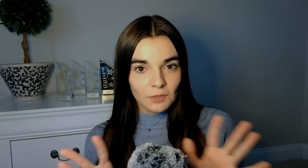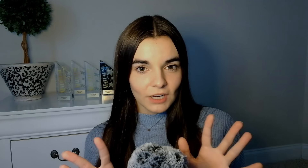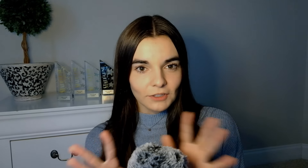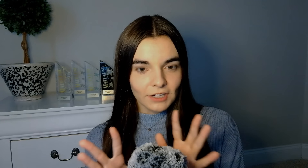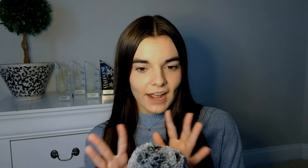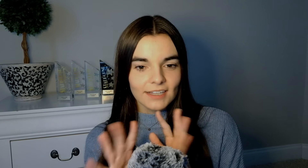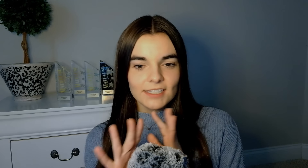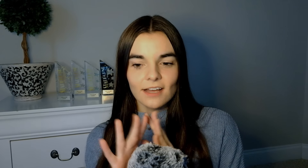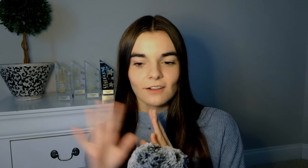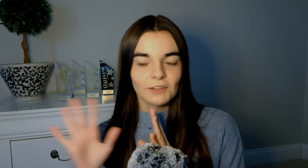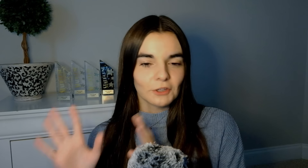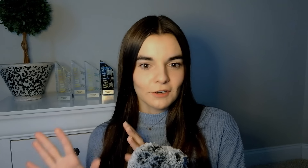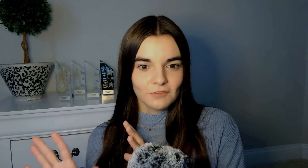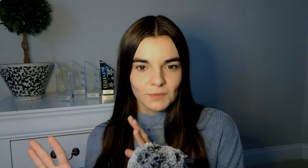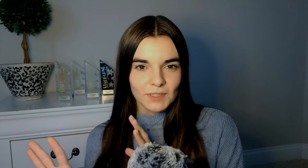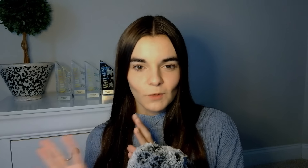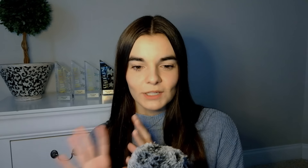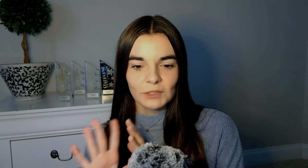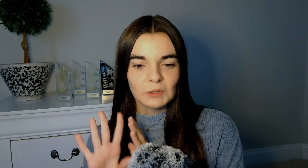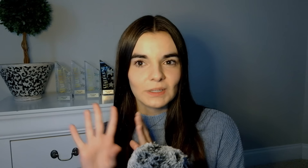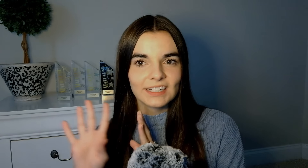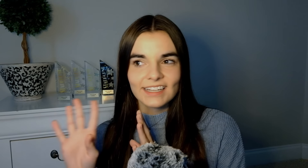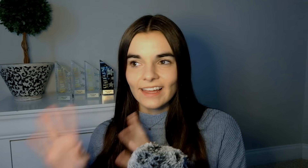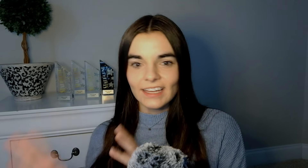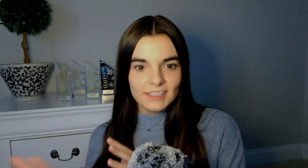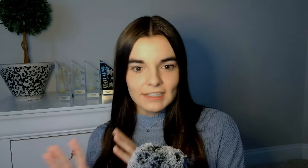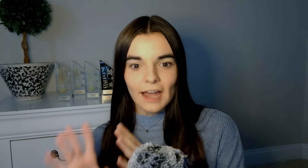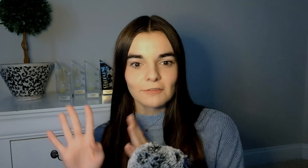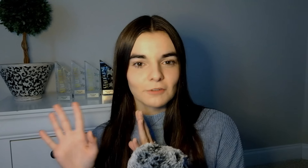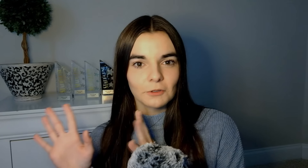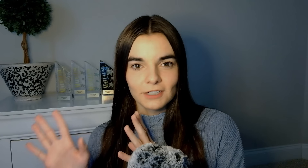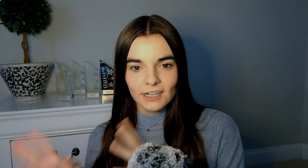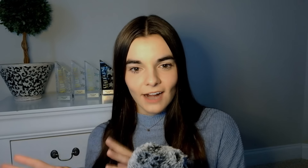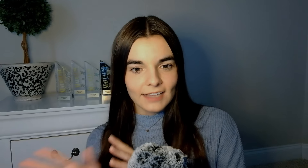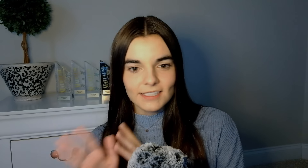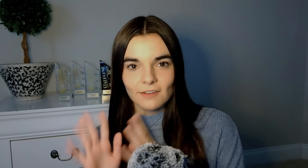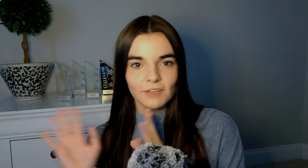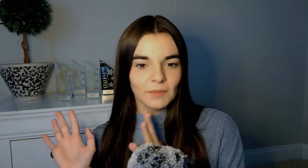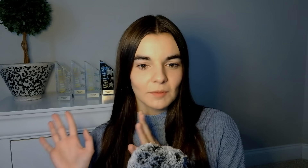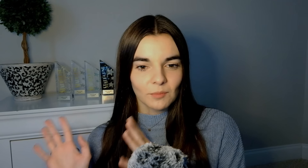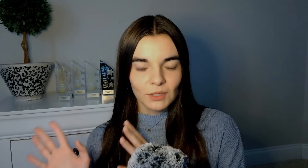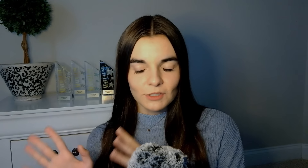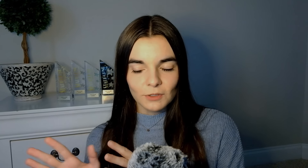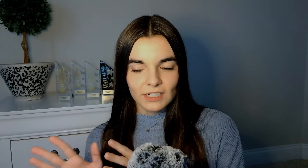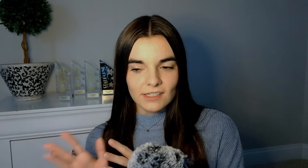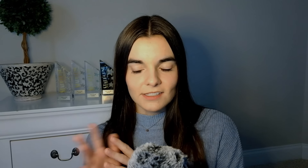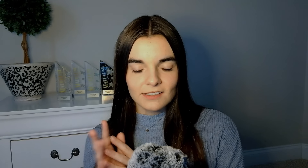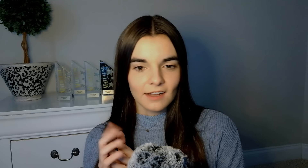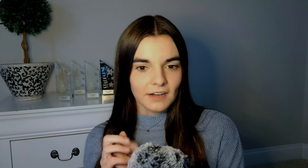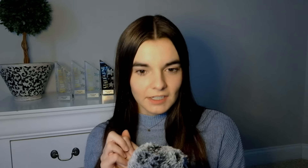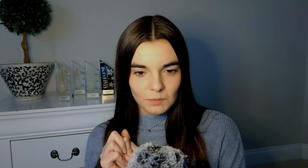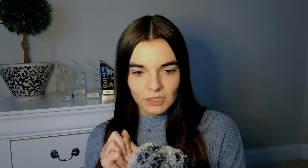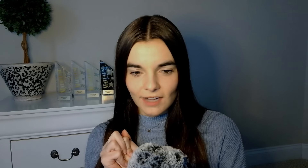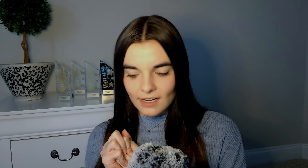learn ASL, learn from someone who is deaf or has deaf family members or is an expert at